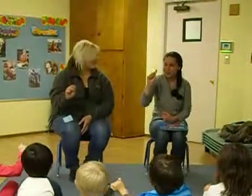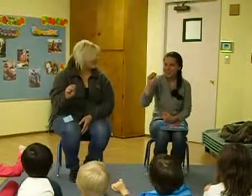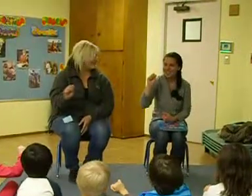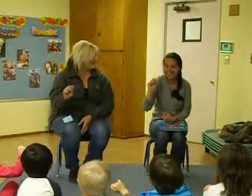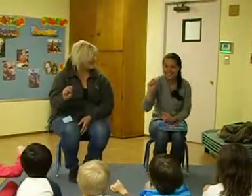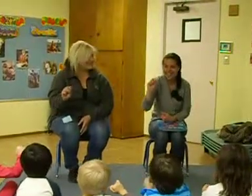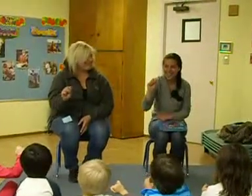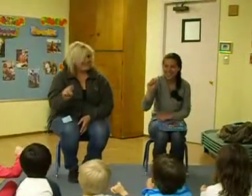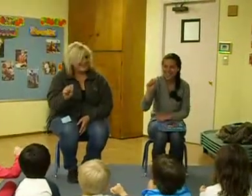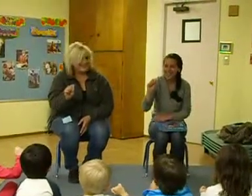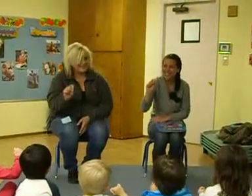T.